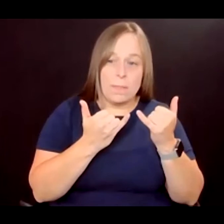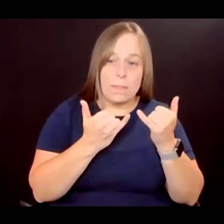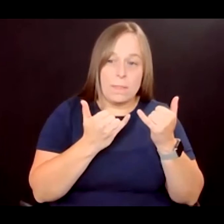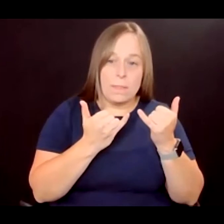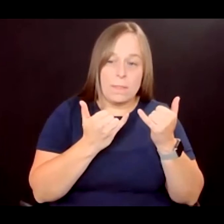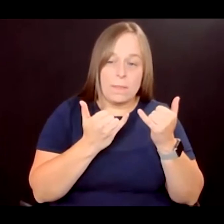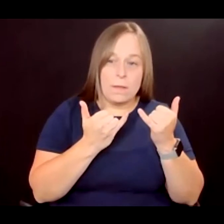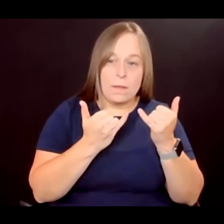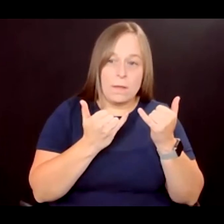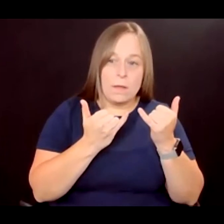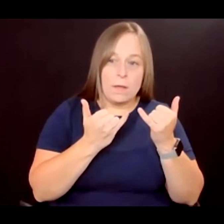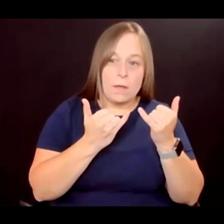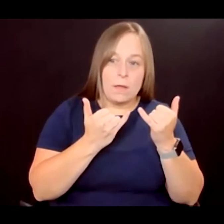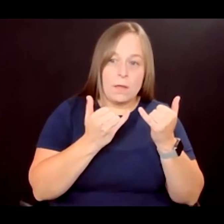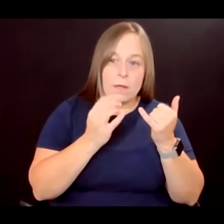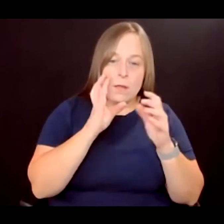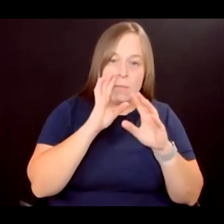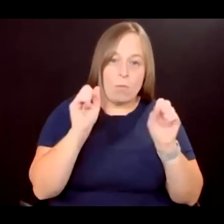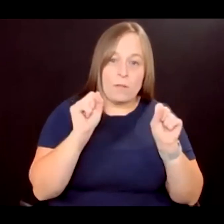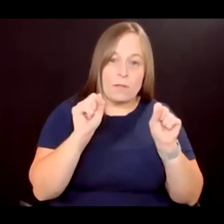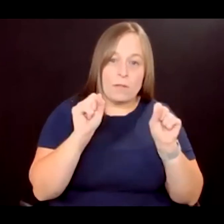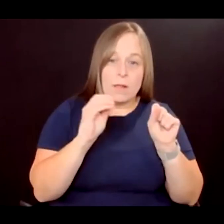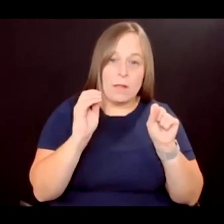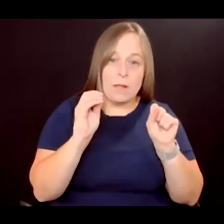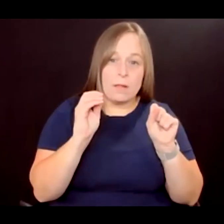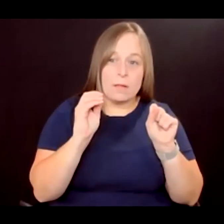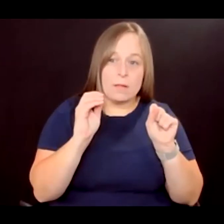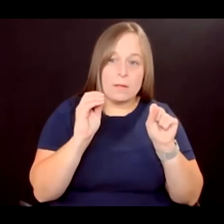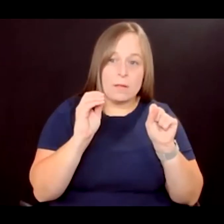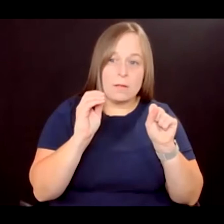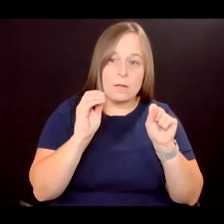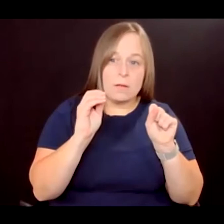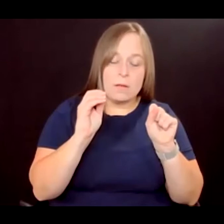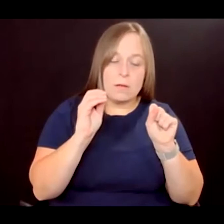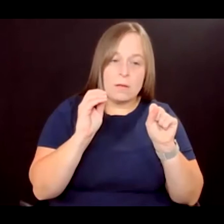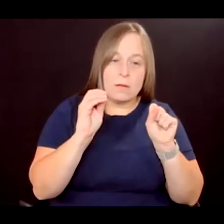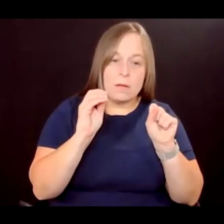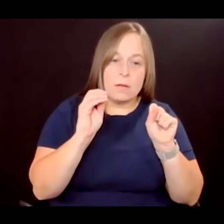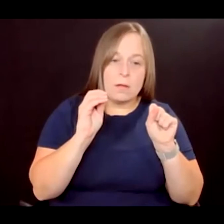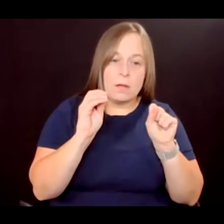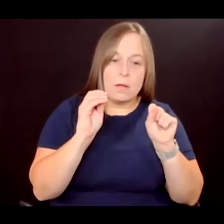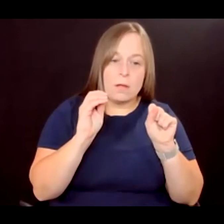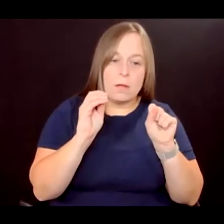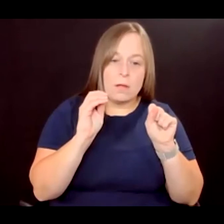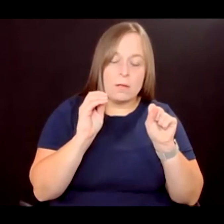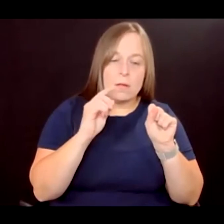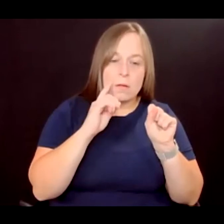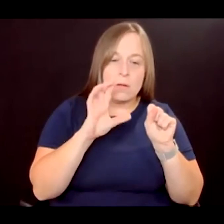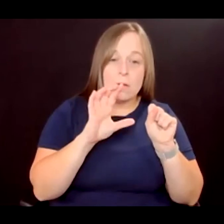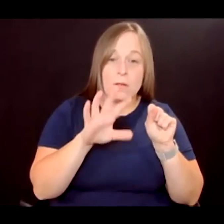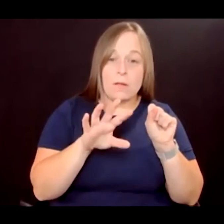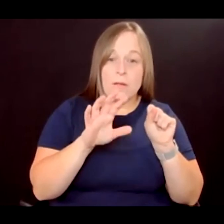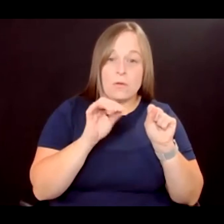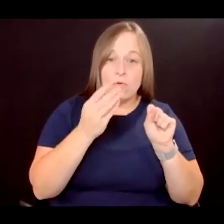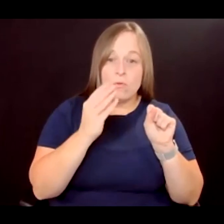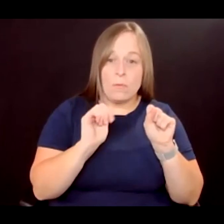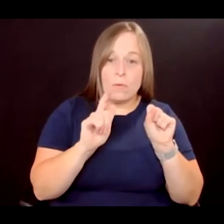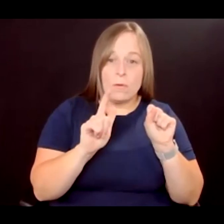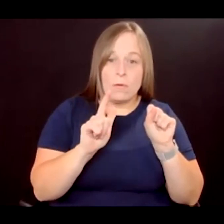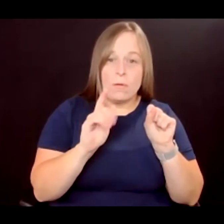but I have this great program that will alleviate